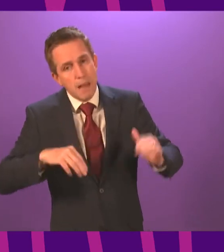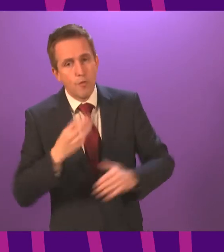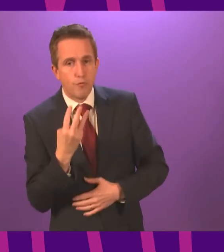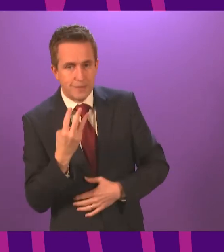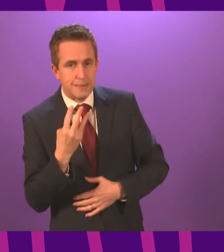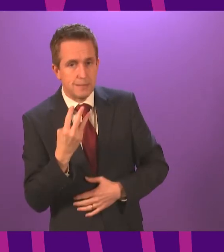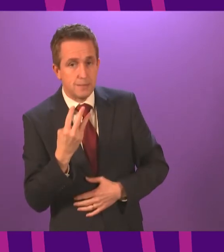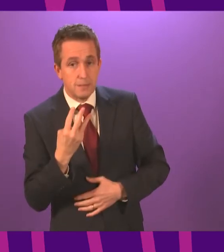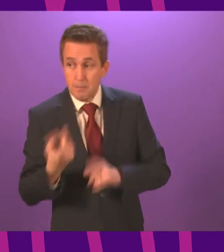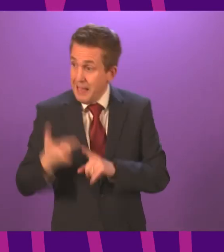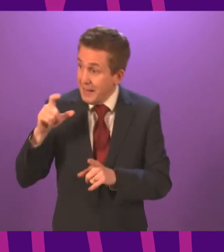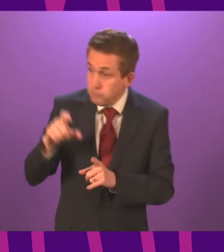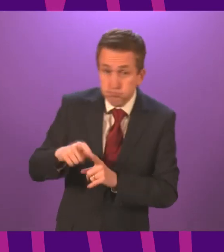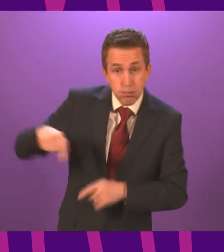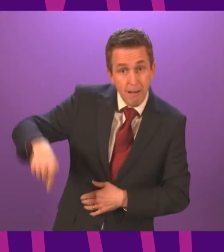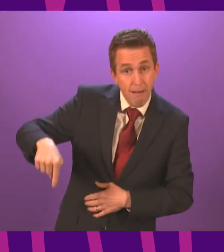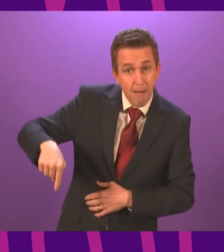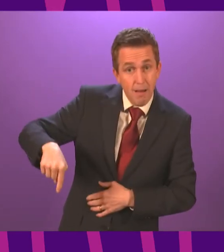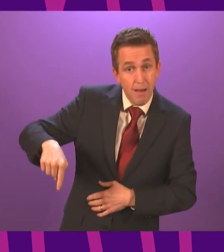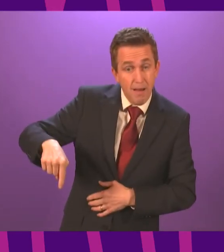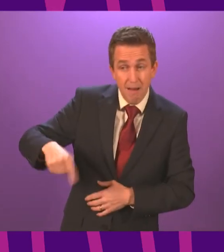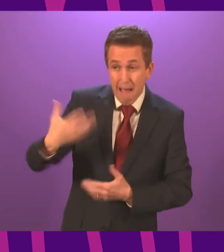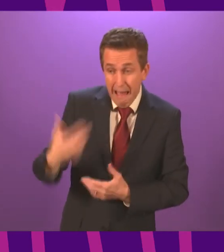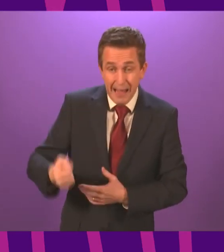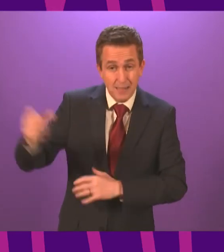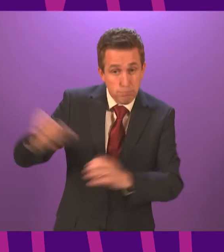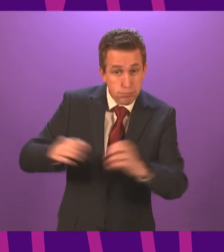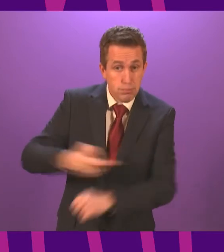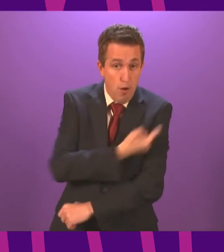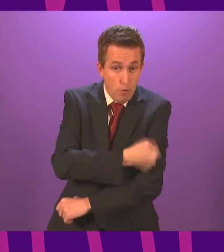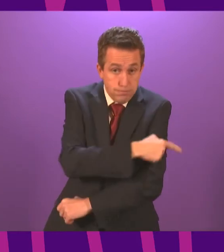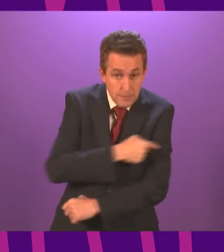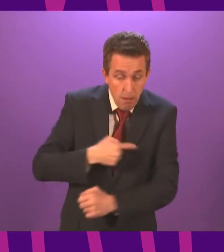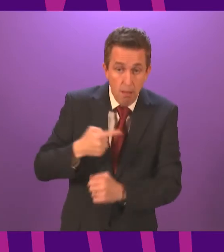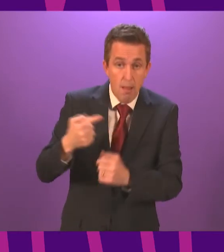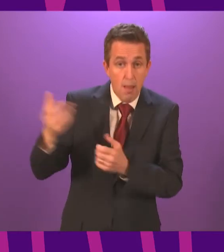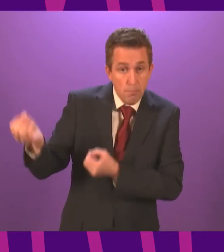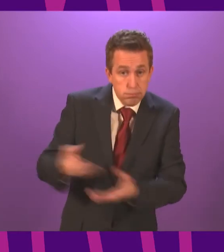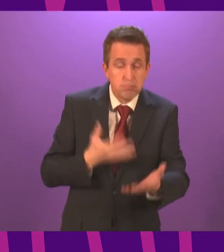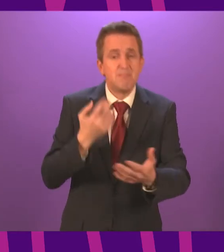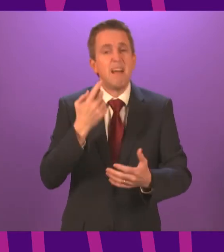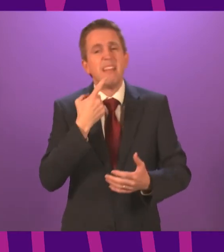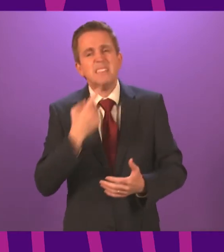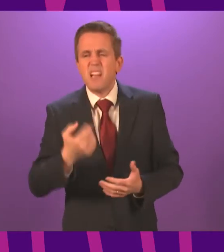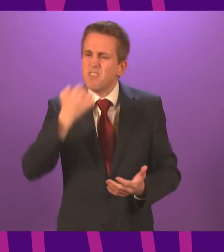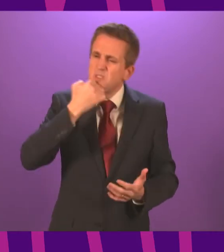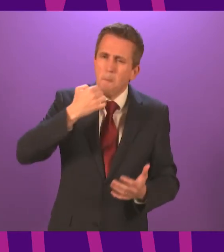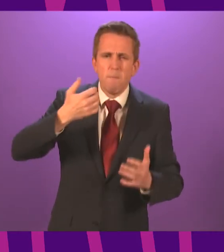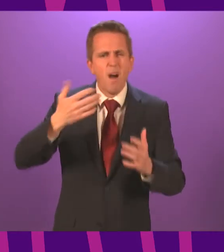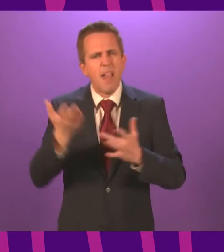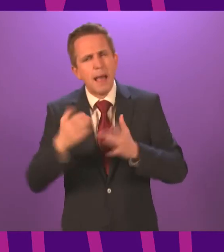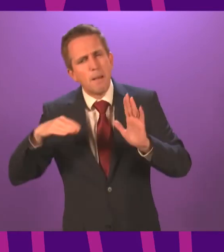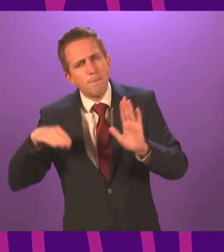our nation's capital had transmission rates and hospital admissions that the government defined as medium and heading to very